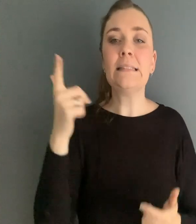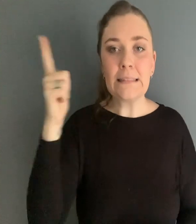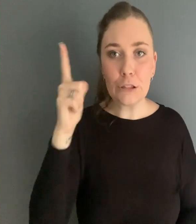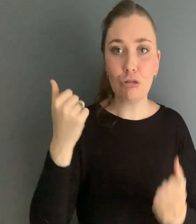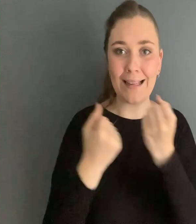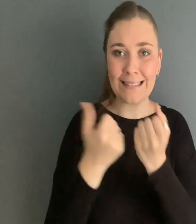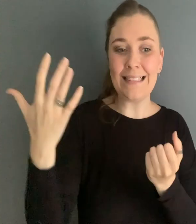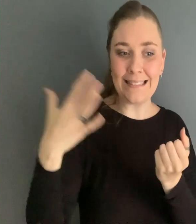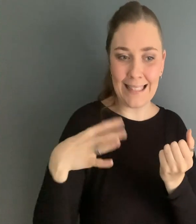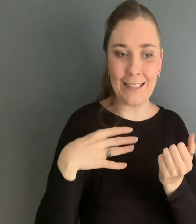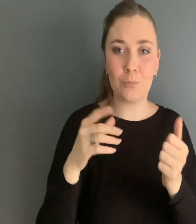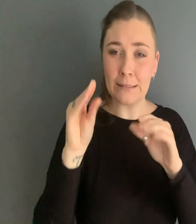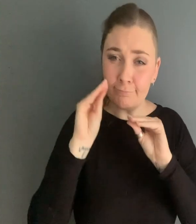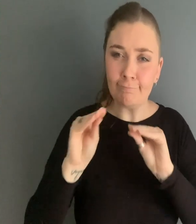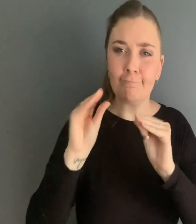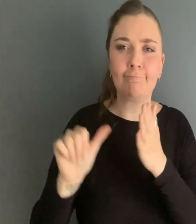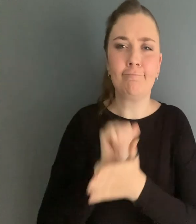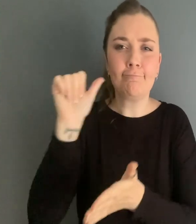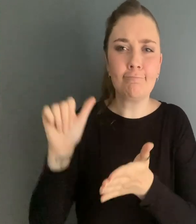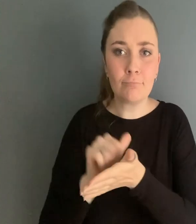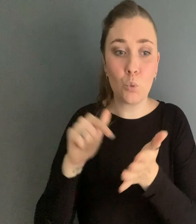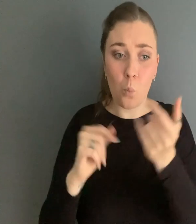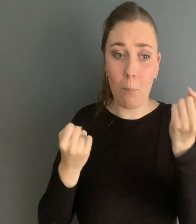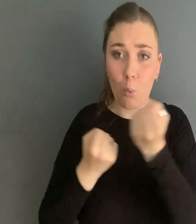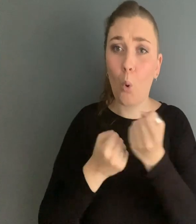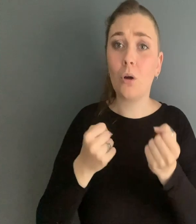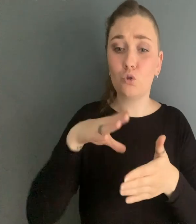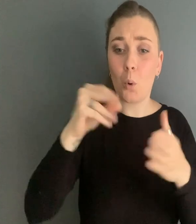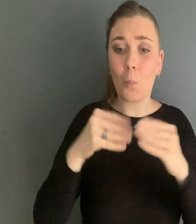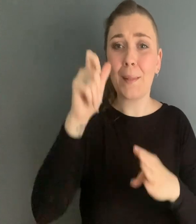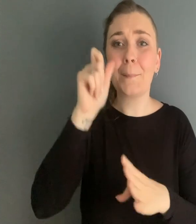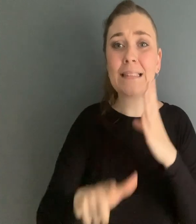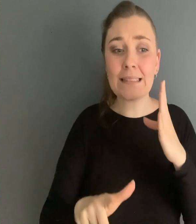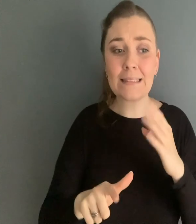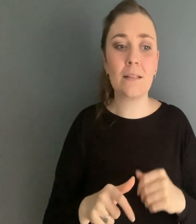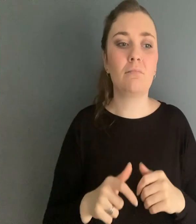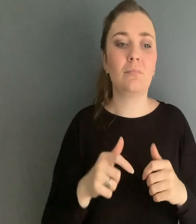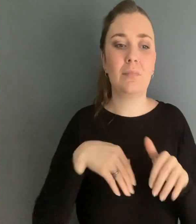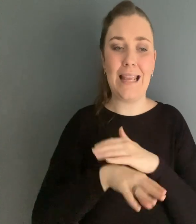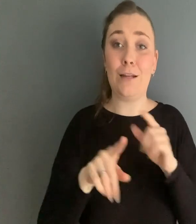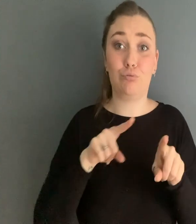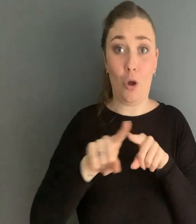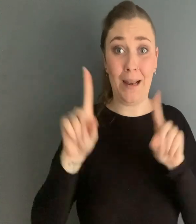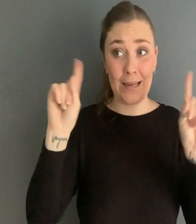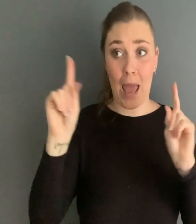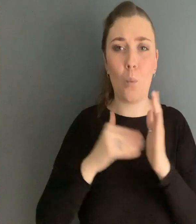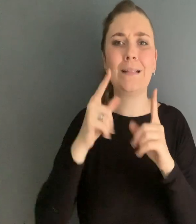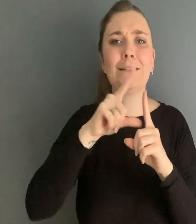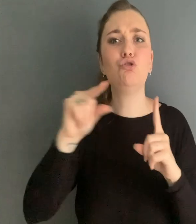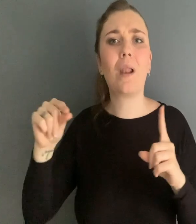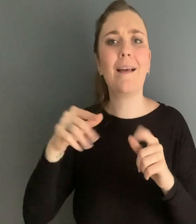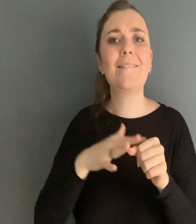Teacher Aids need to be trained adequately to support students with disabilities in a predominantly digital